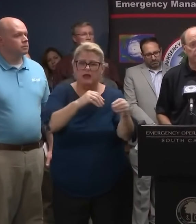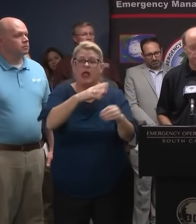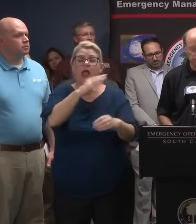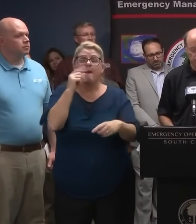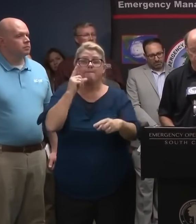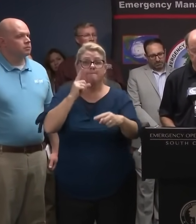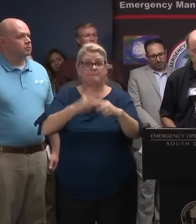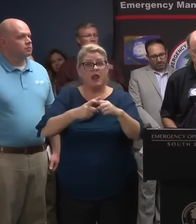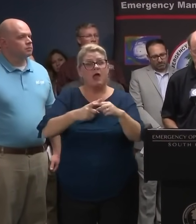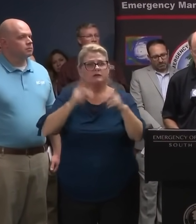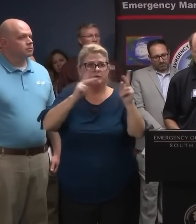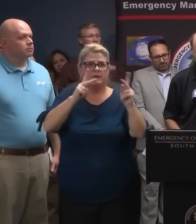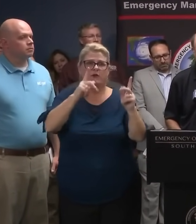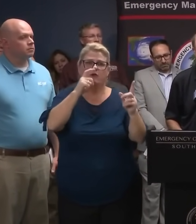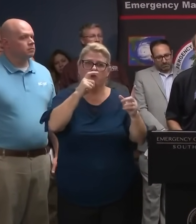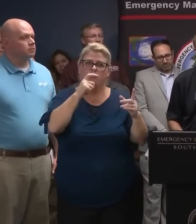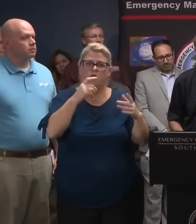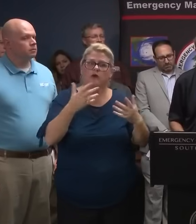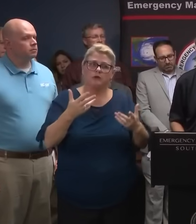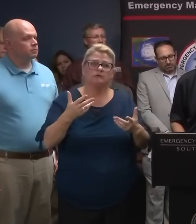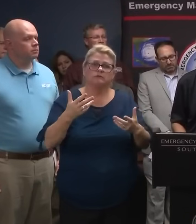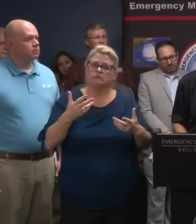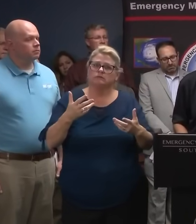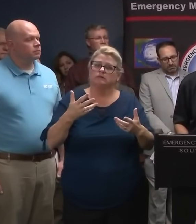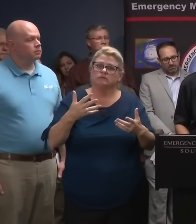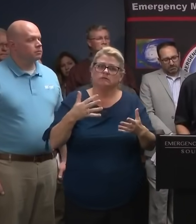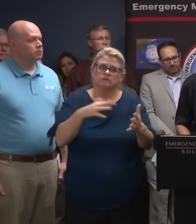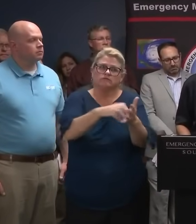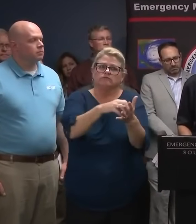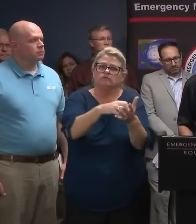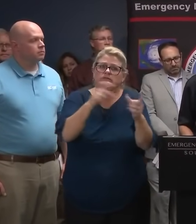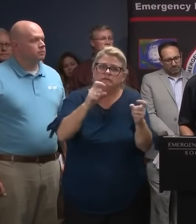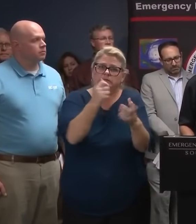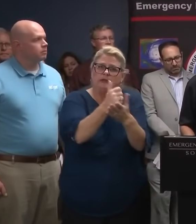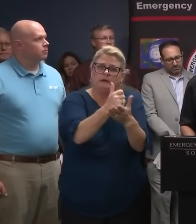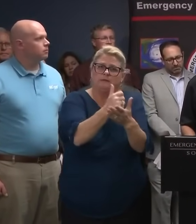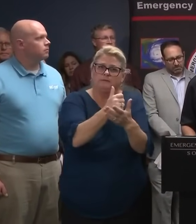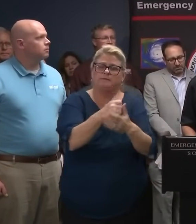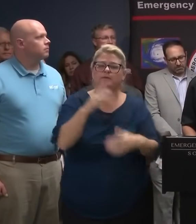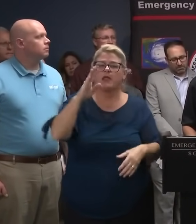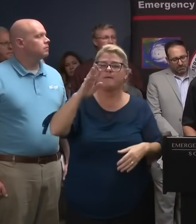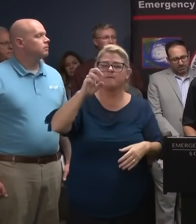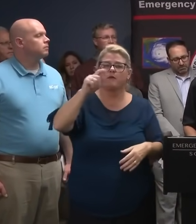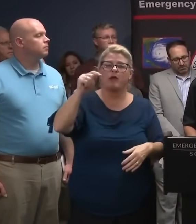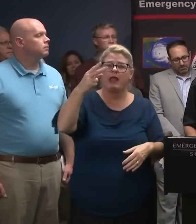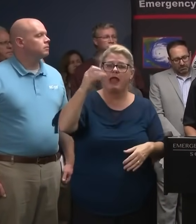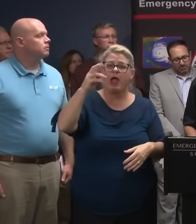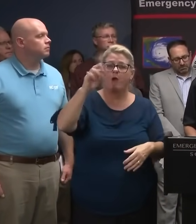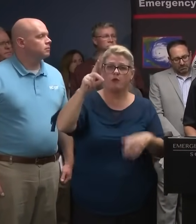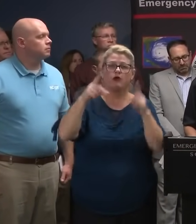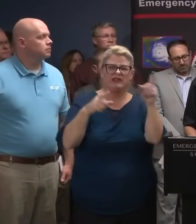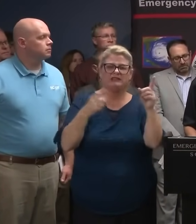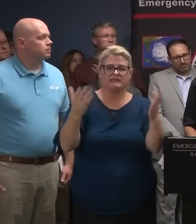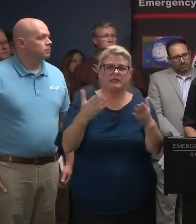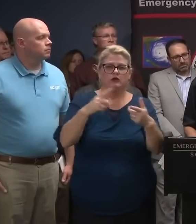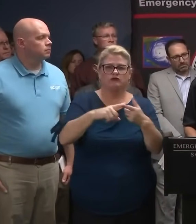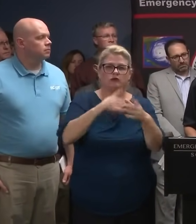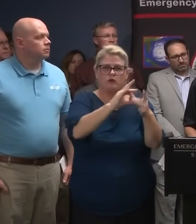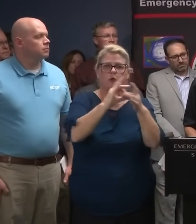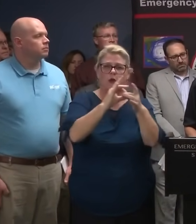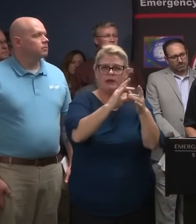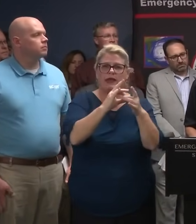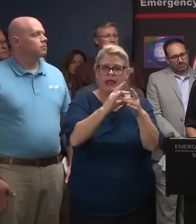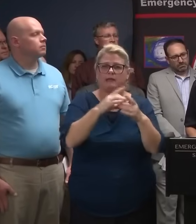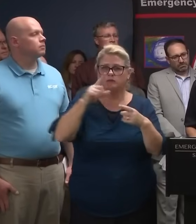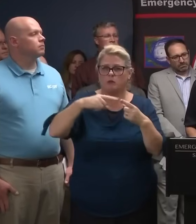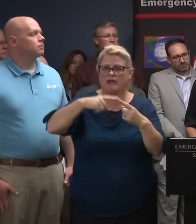of affected populations. And we do have a federal coordinating officer, Brett Howard, who is here to coordinate that federal assistance as it